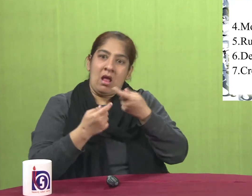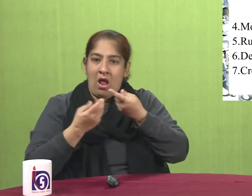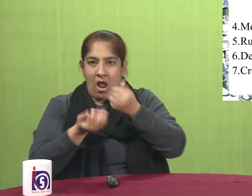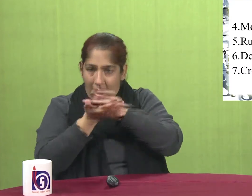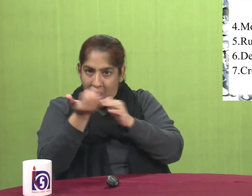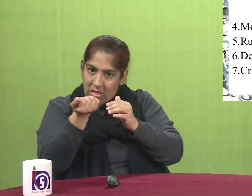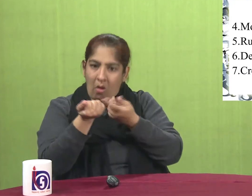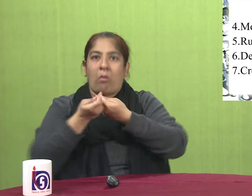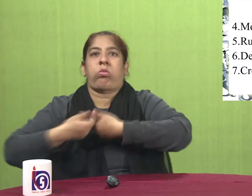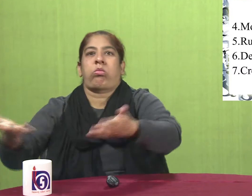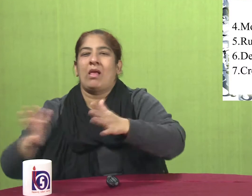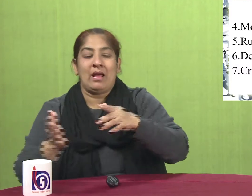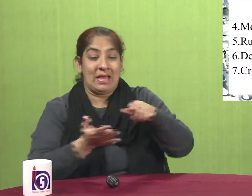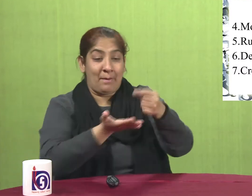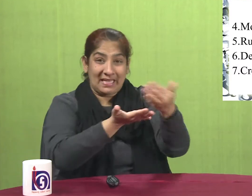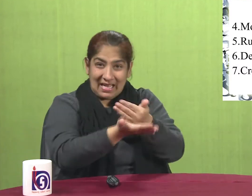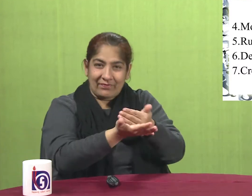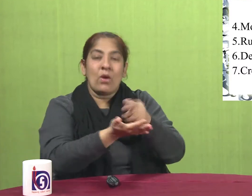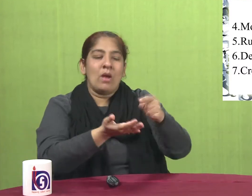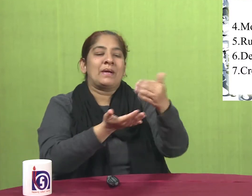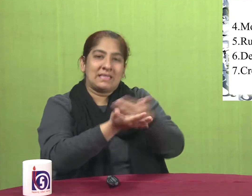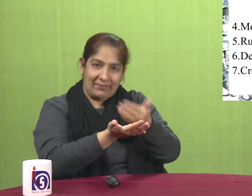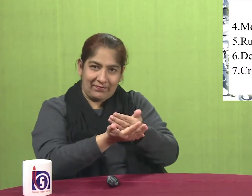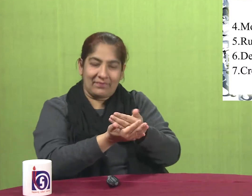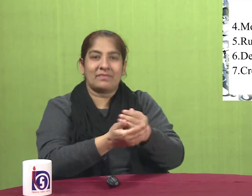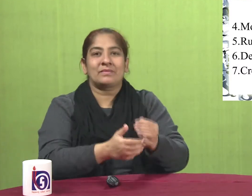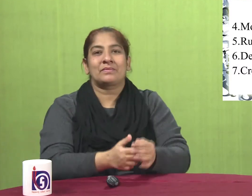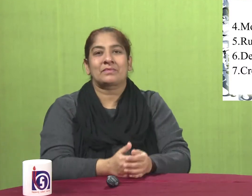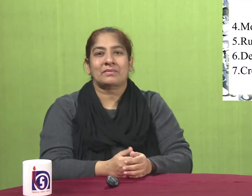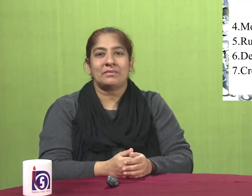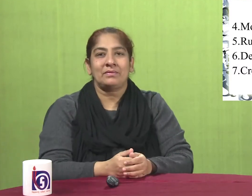When you save some amount of money, it gains interests.